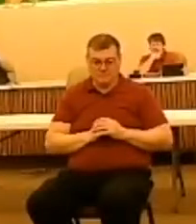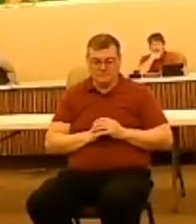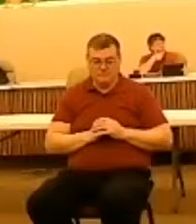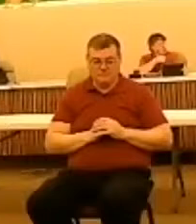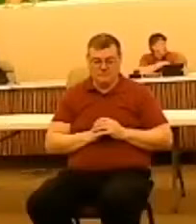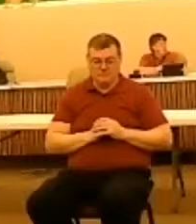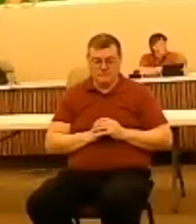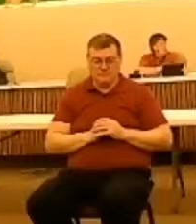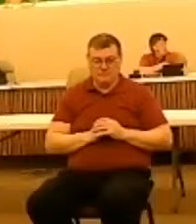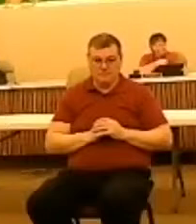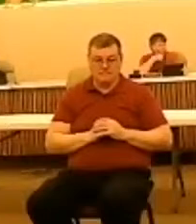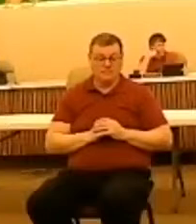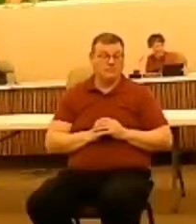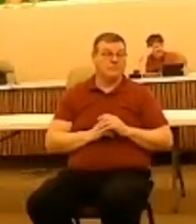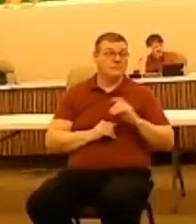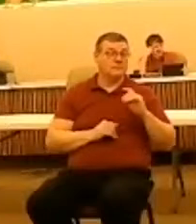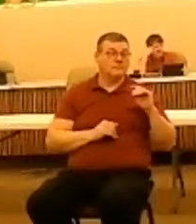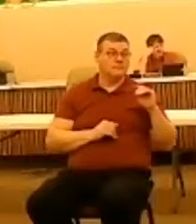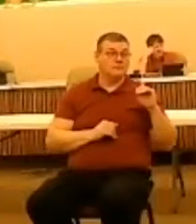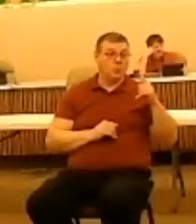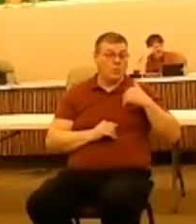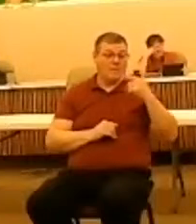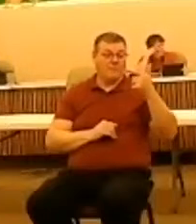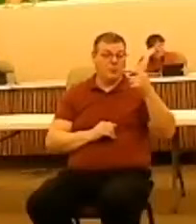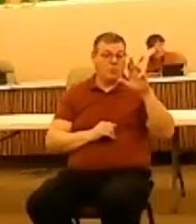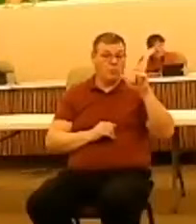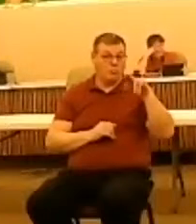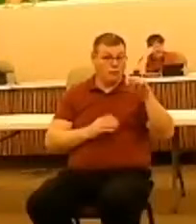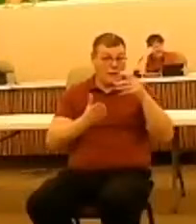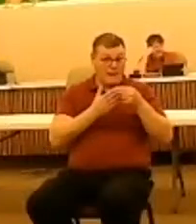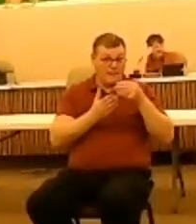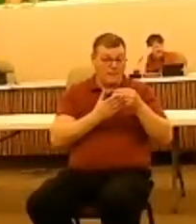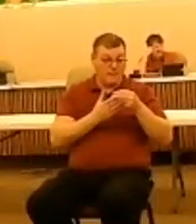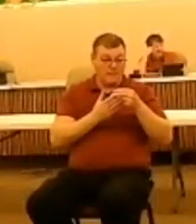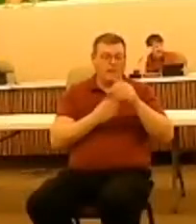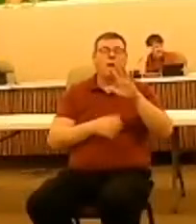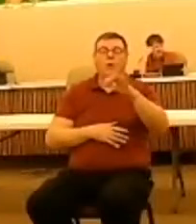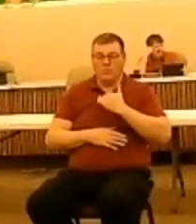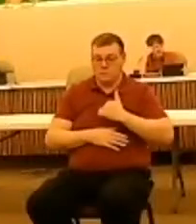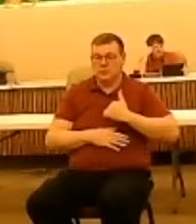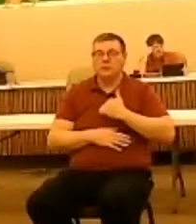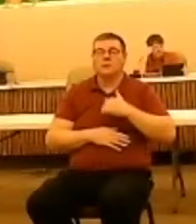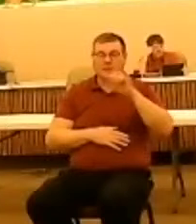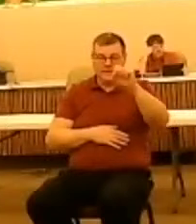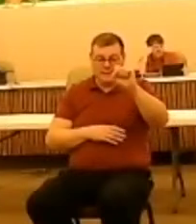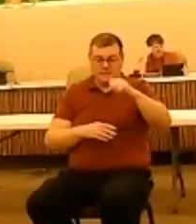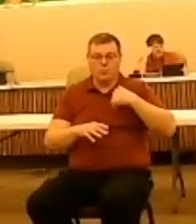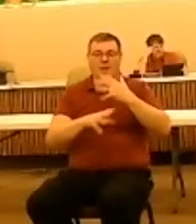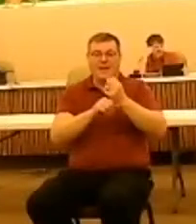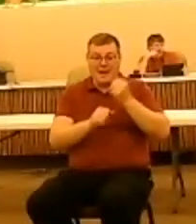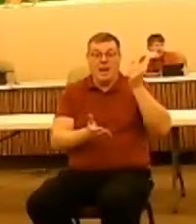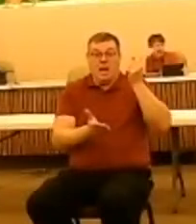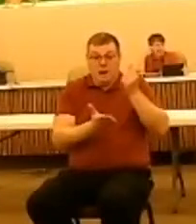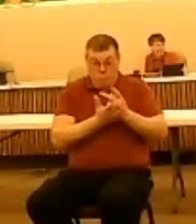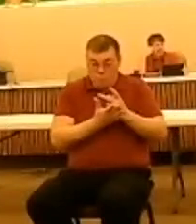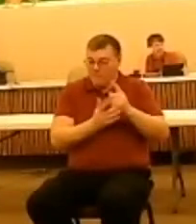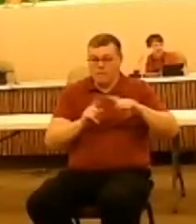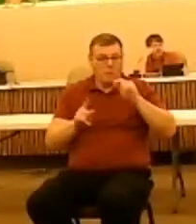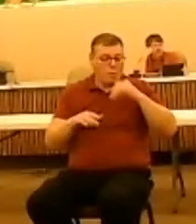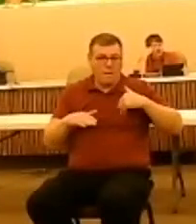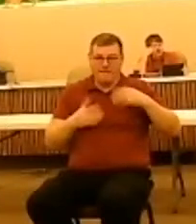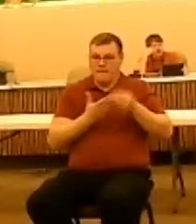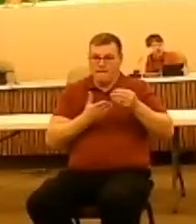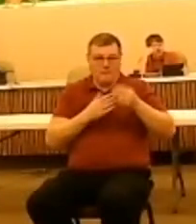Did we get that grant money? Should we apply? We did get approved. We don't have the money because we haven't